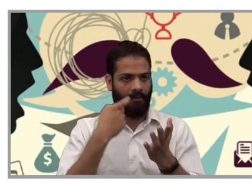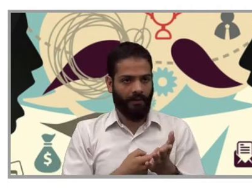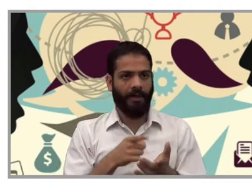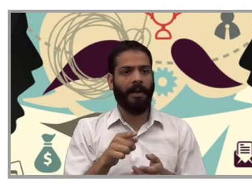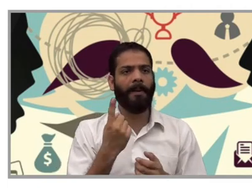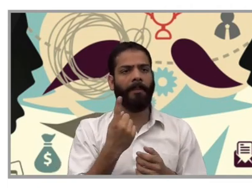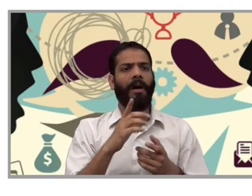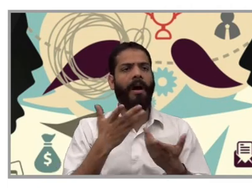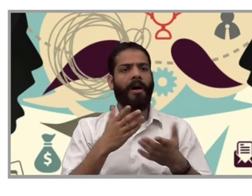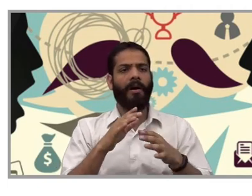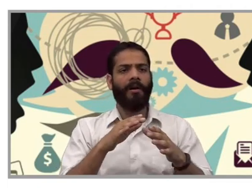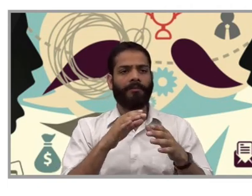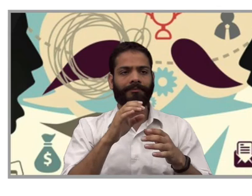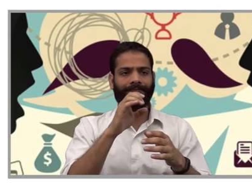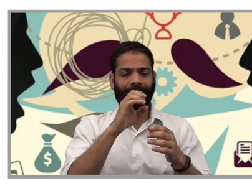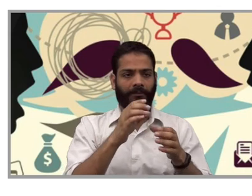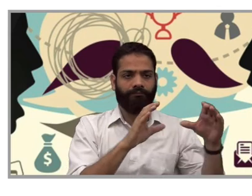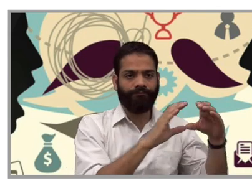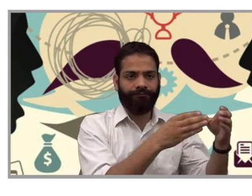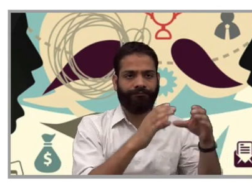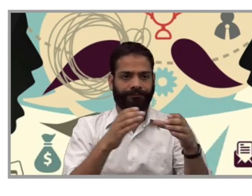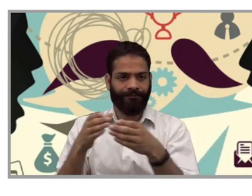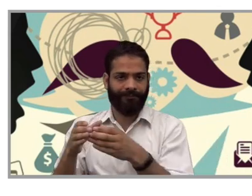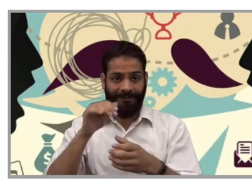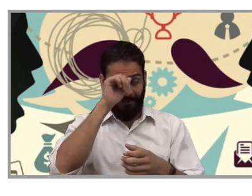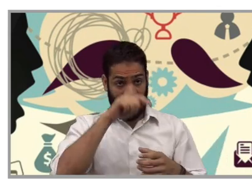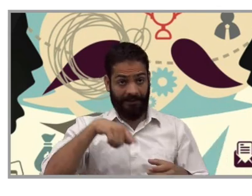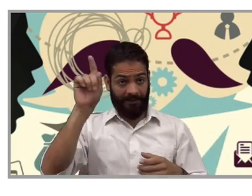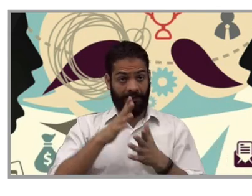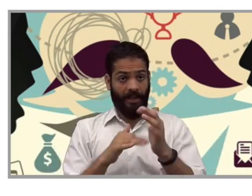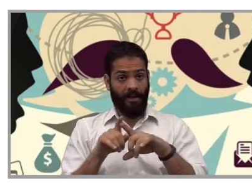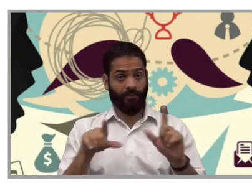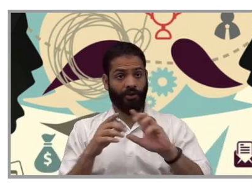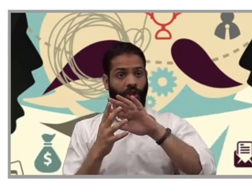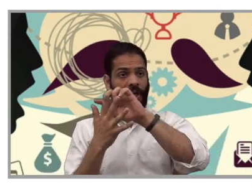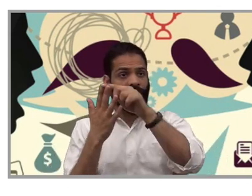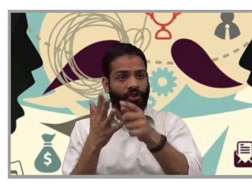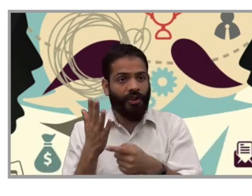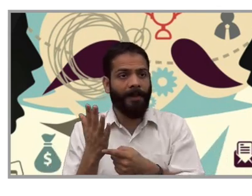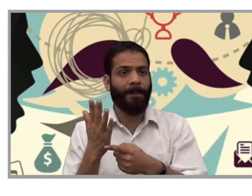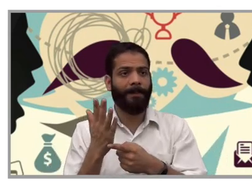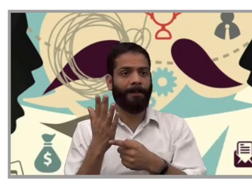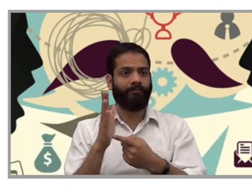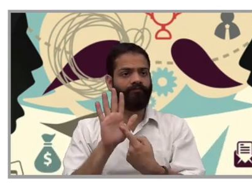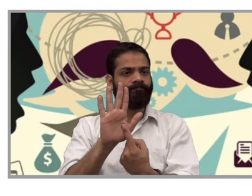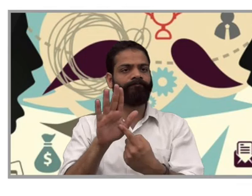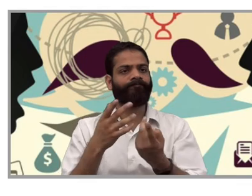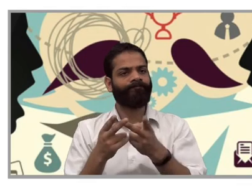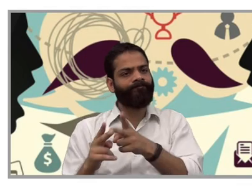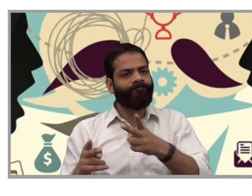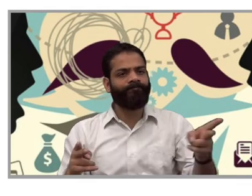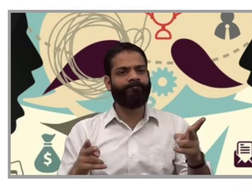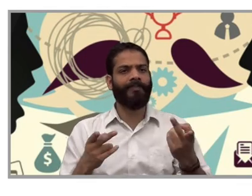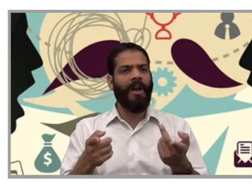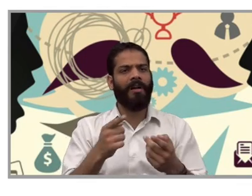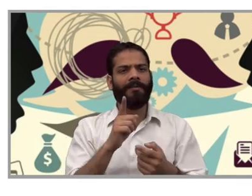-i-k-k-i-k-i-k-k-k-k-i-k-i-i-k-k